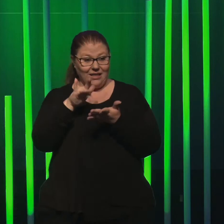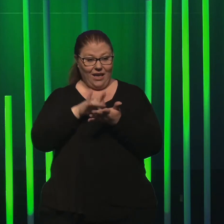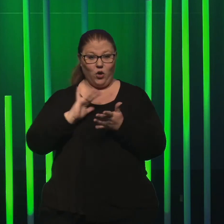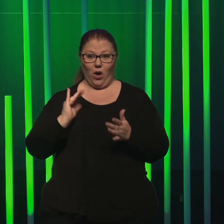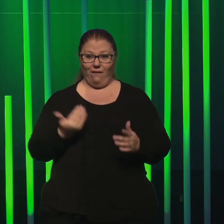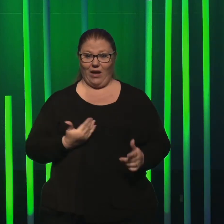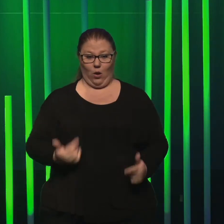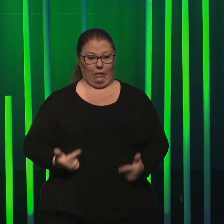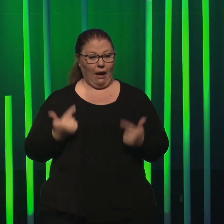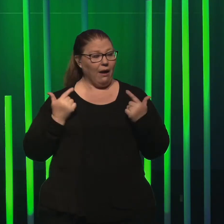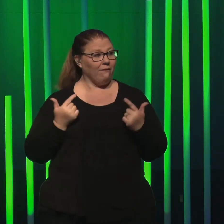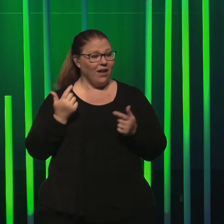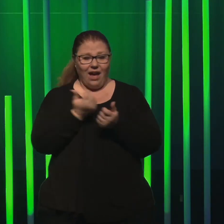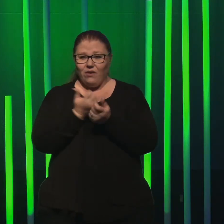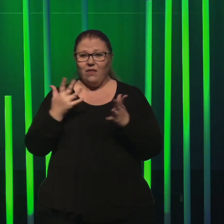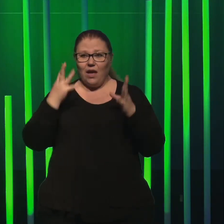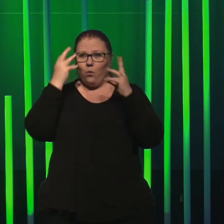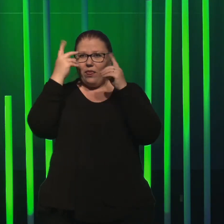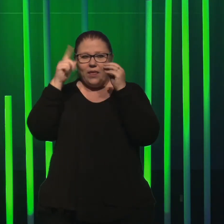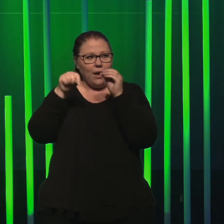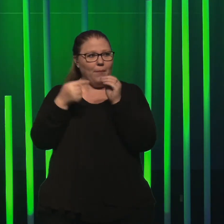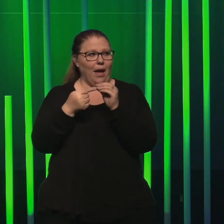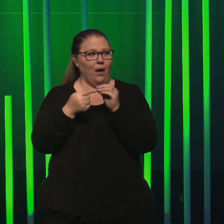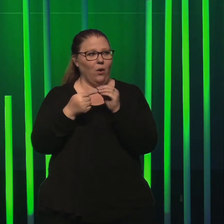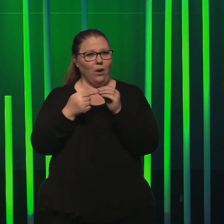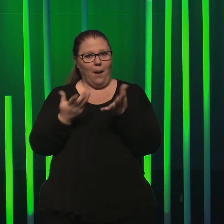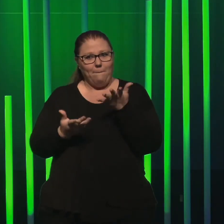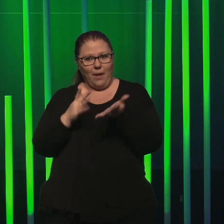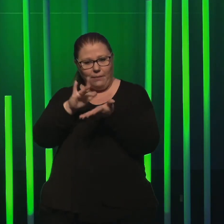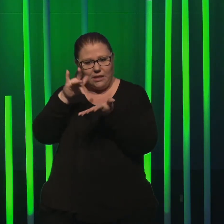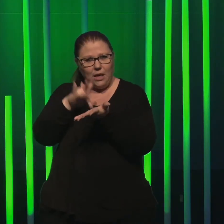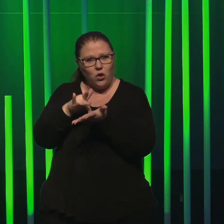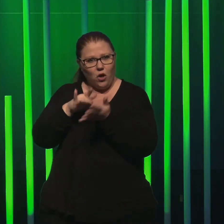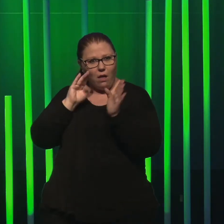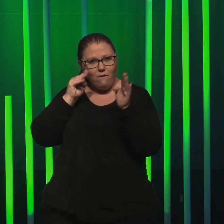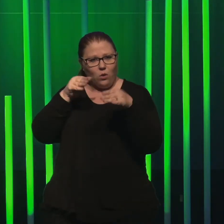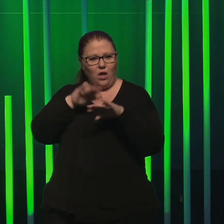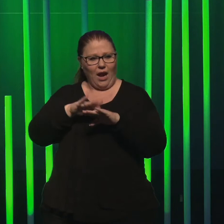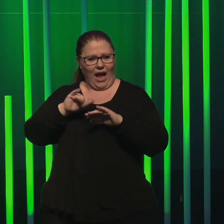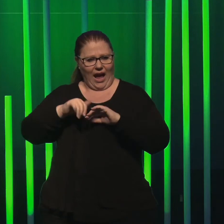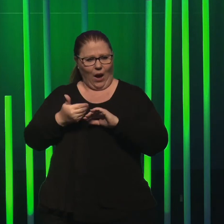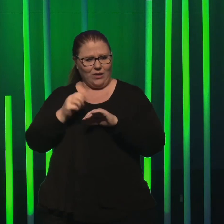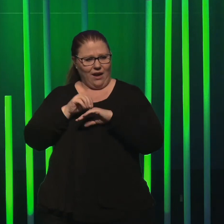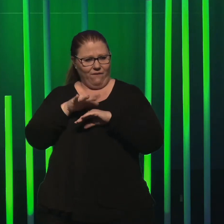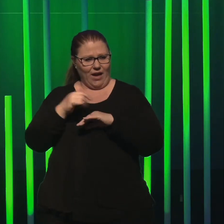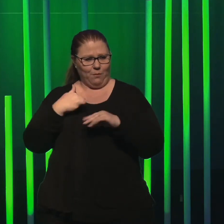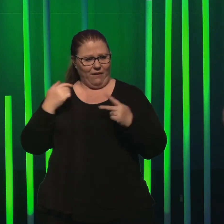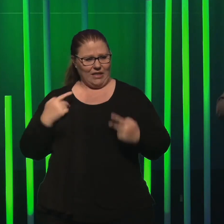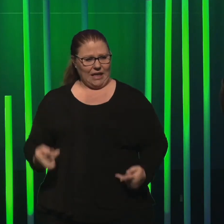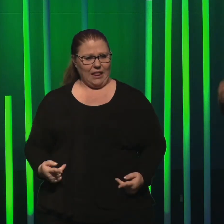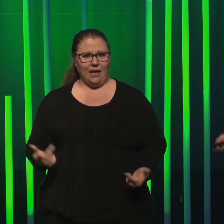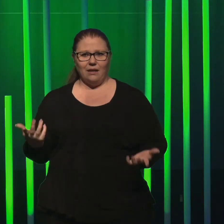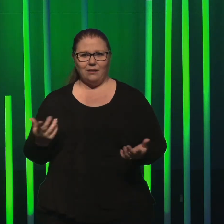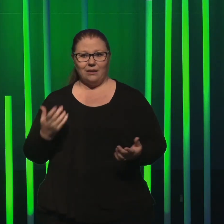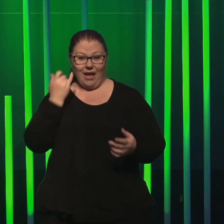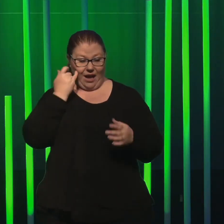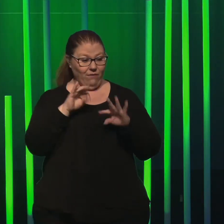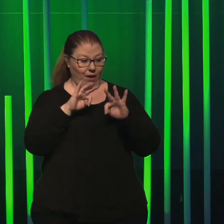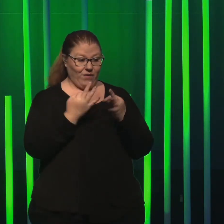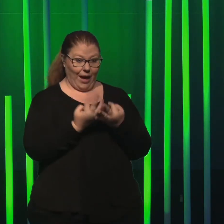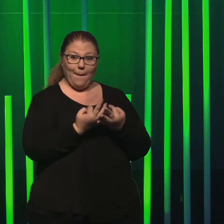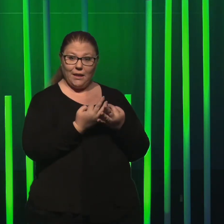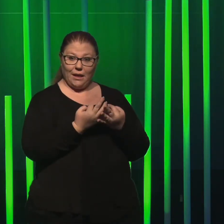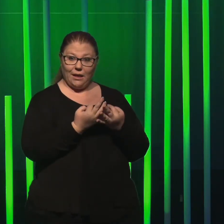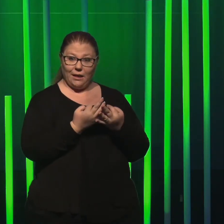existence, everything we think about might center around how is this going to affect me physically, right? If our family is at